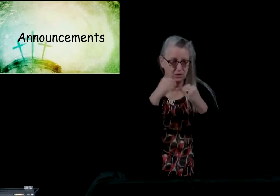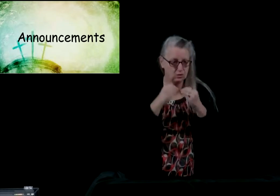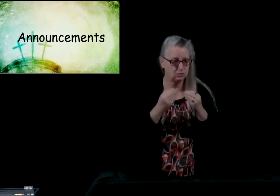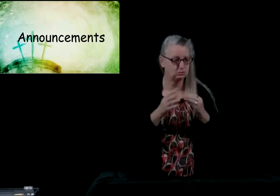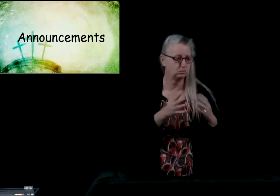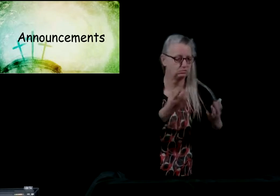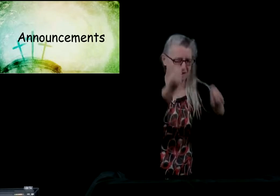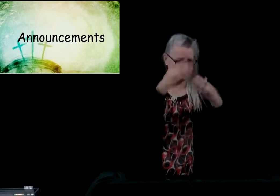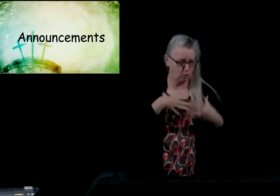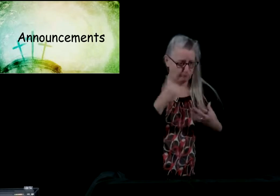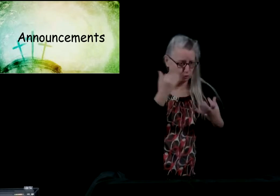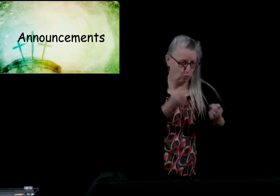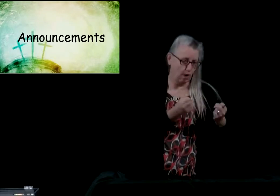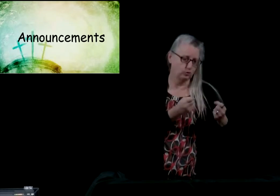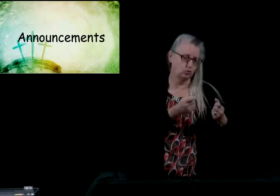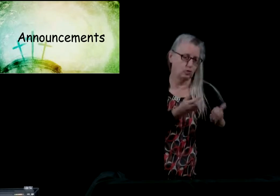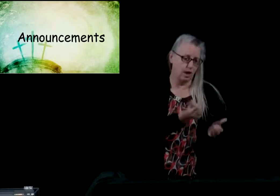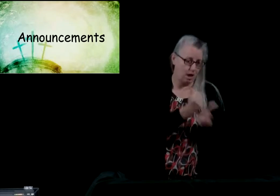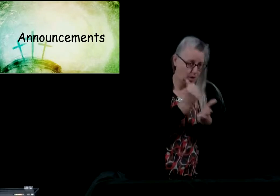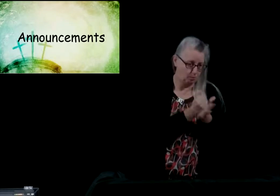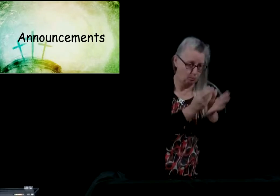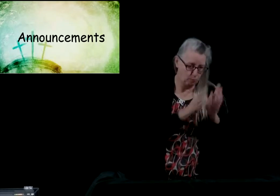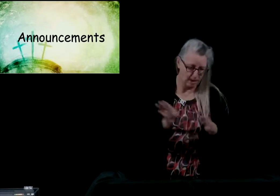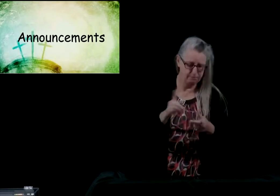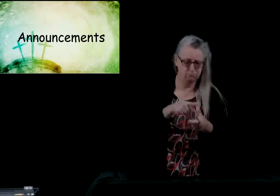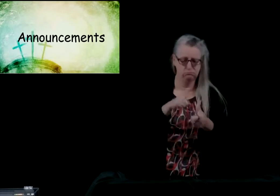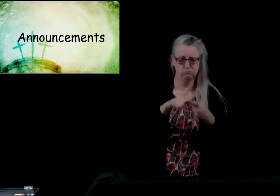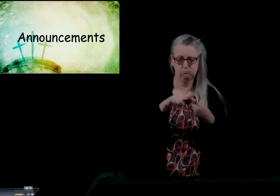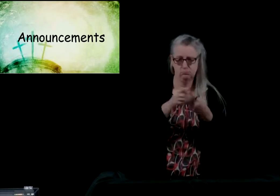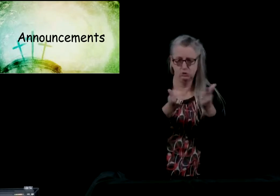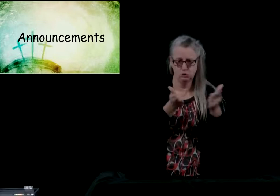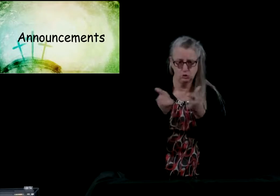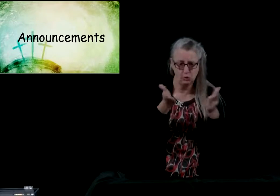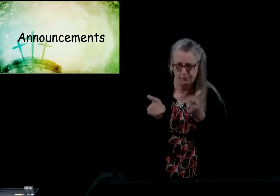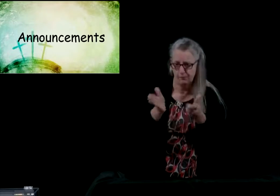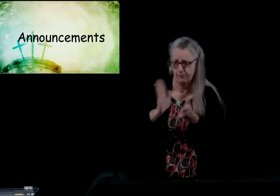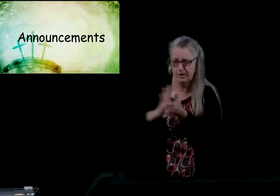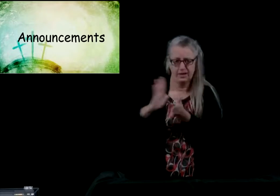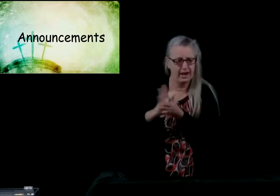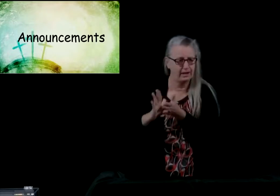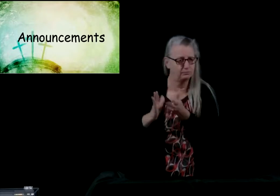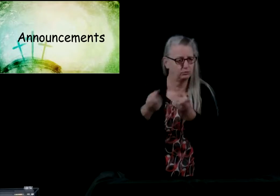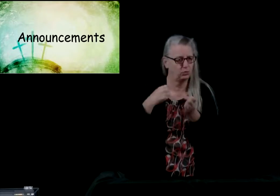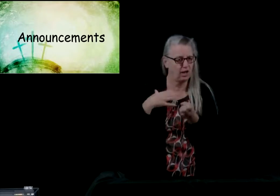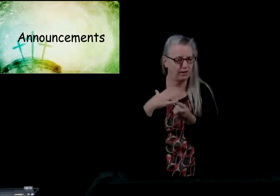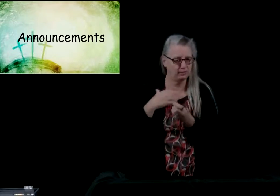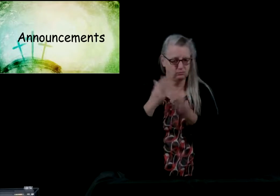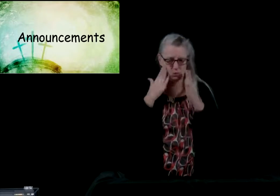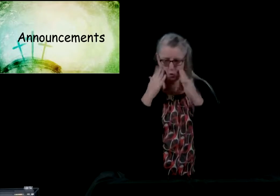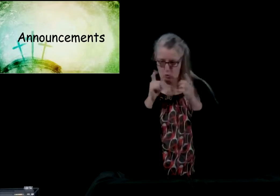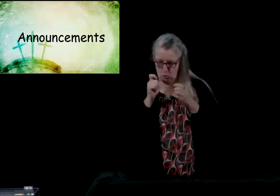first announcements about Wednesday midweek. If you'd like to help serve or clean or prepare the